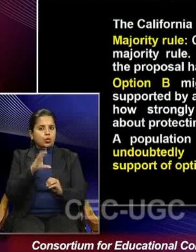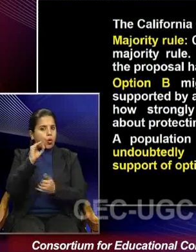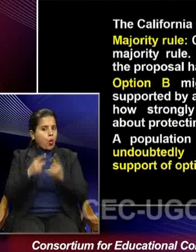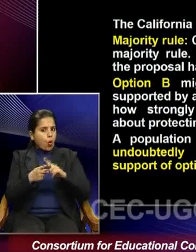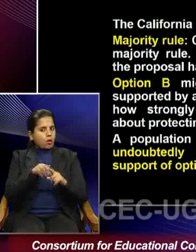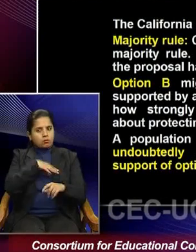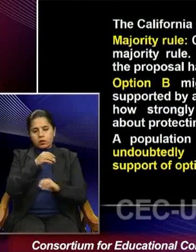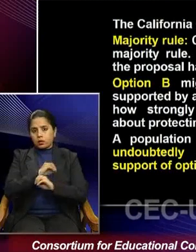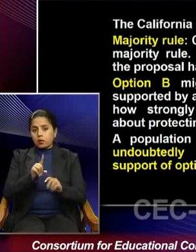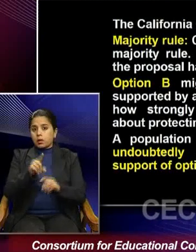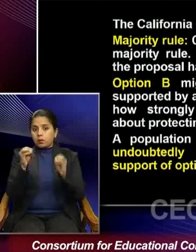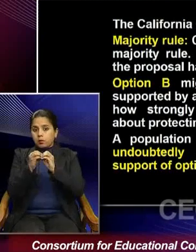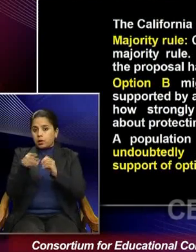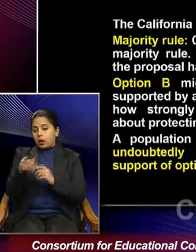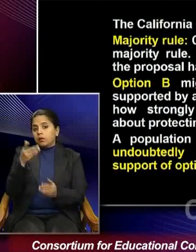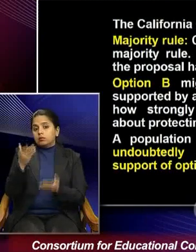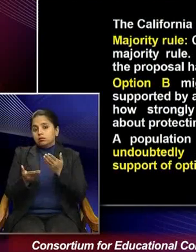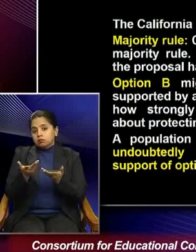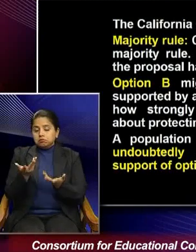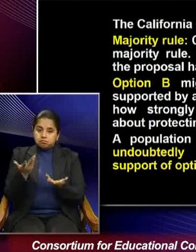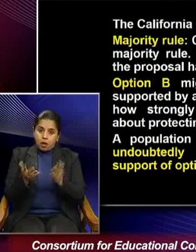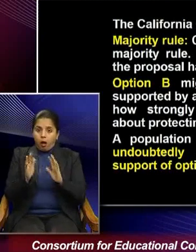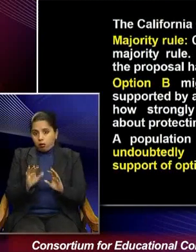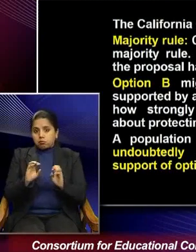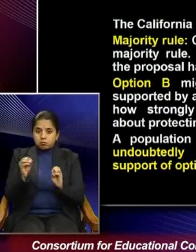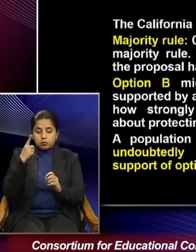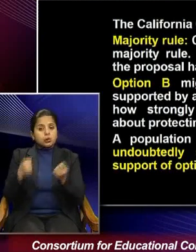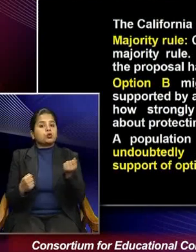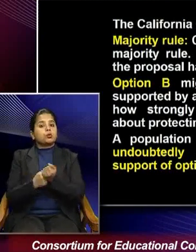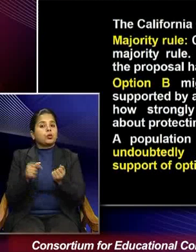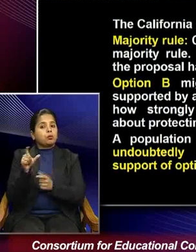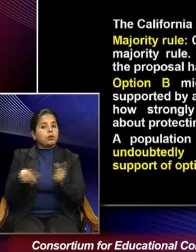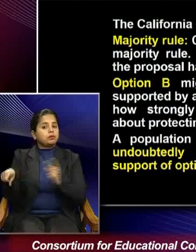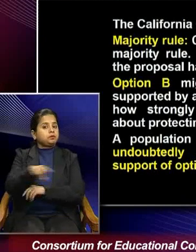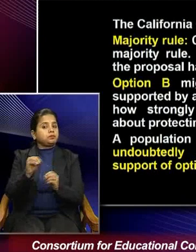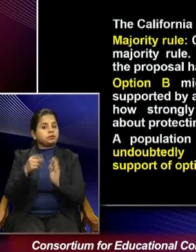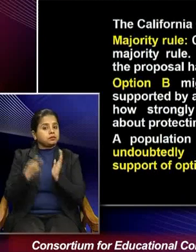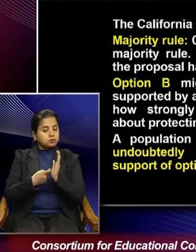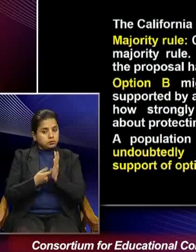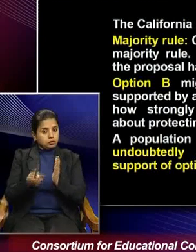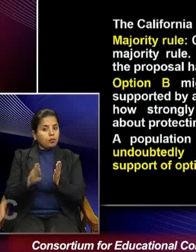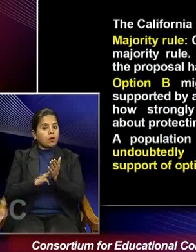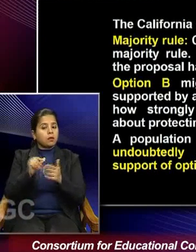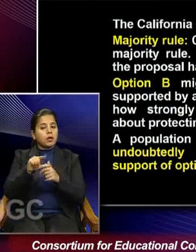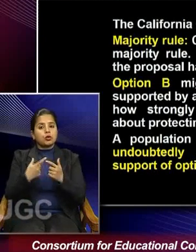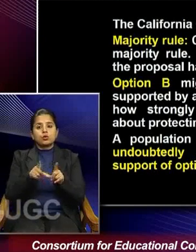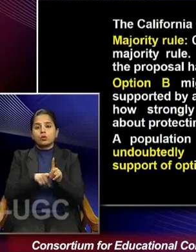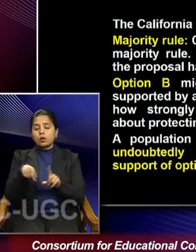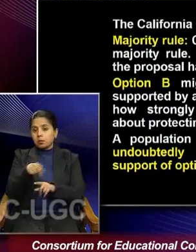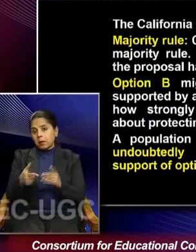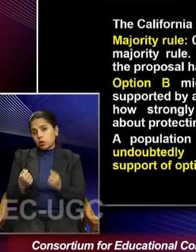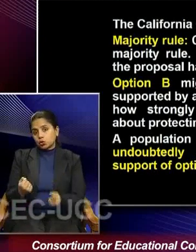While option B might or might not be supported by the majority rule, depending upon how strongly